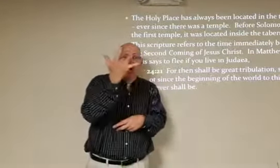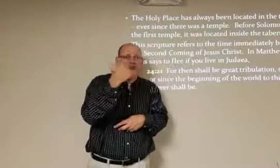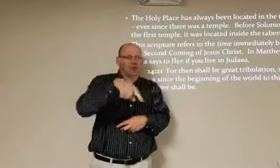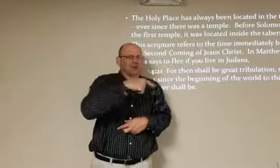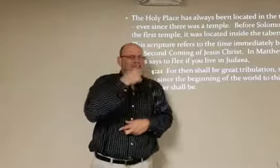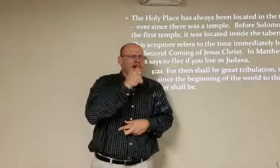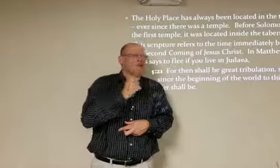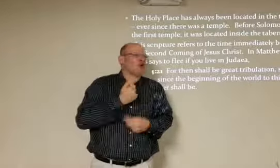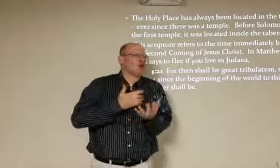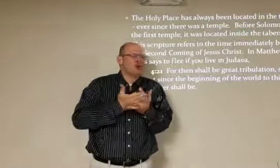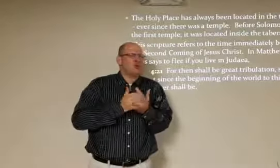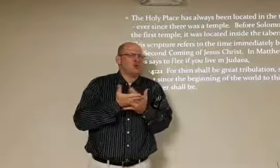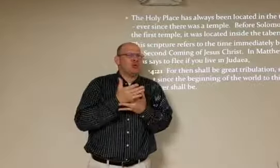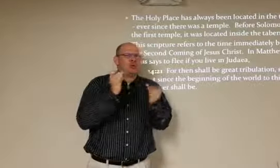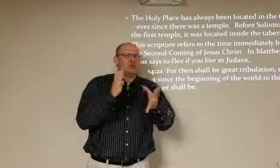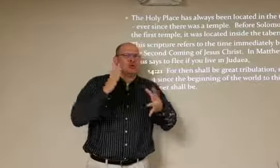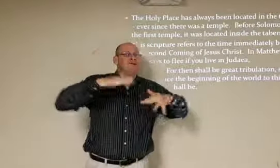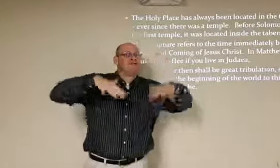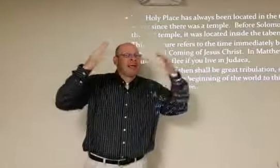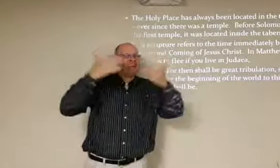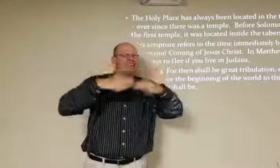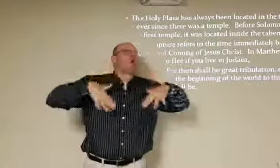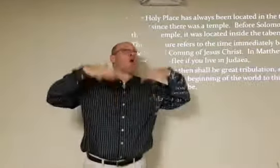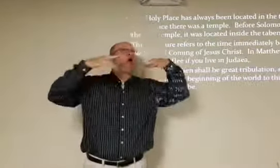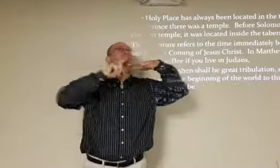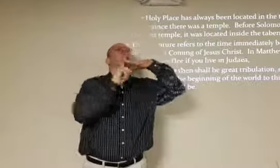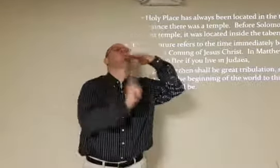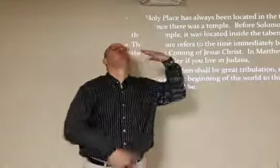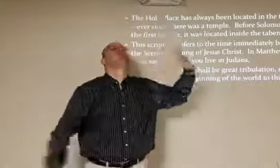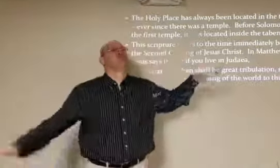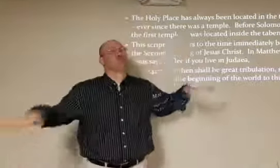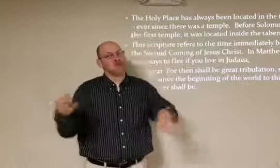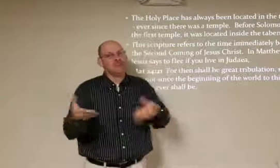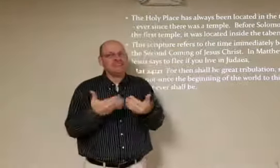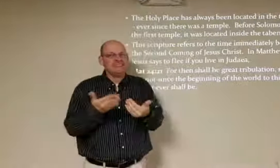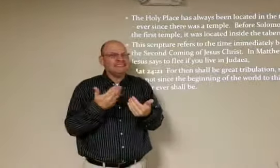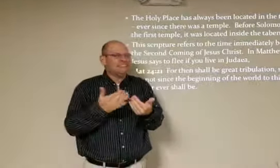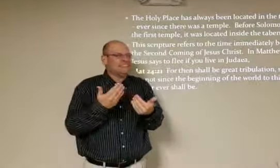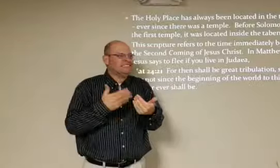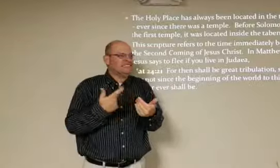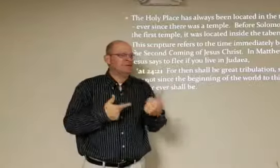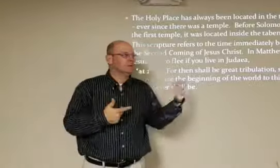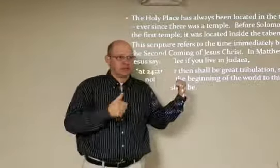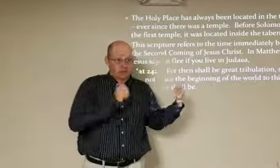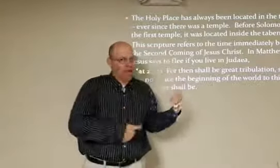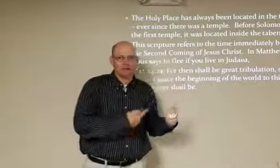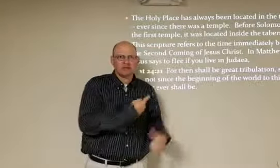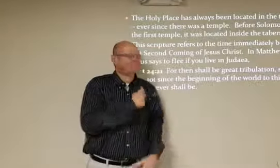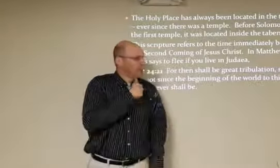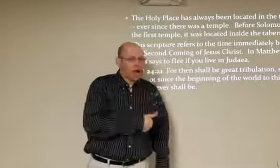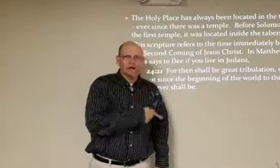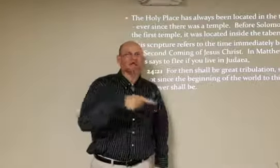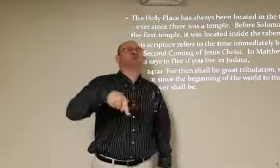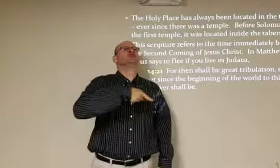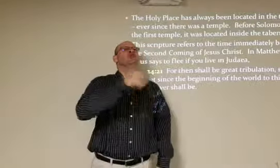I believe it. Because I know they're going to be suffering. The flood was, if you think about it, the flood was easy for them. I mean, yes, they